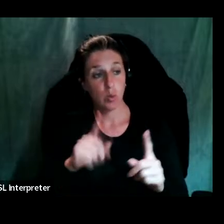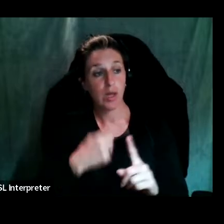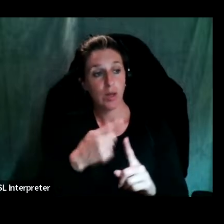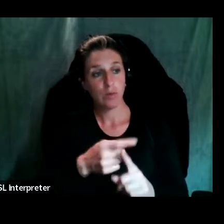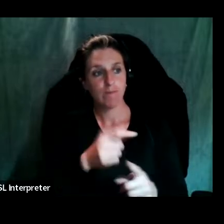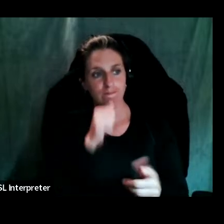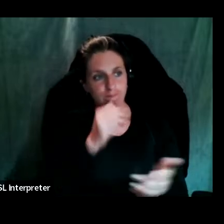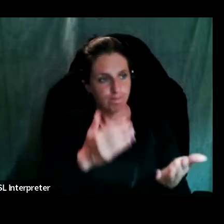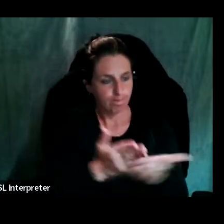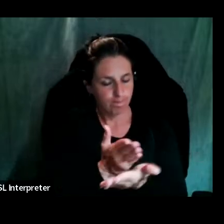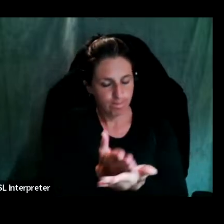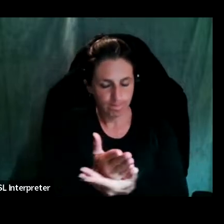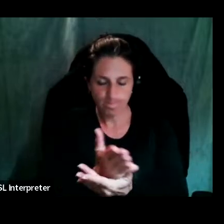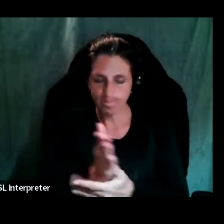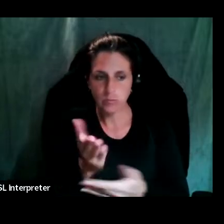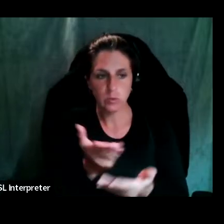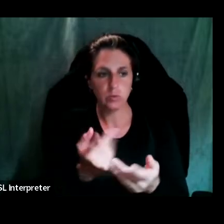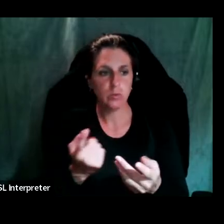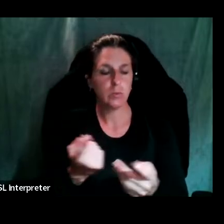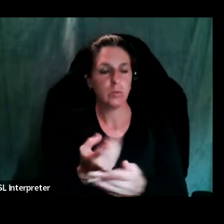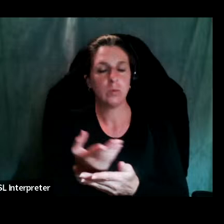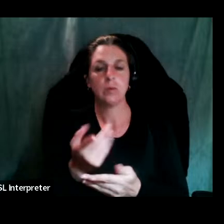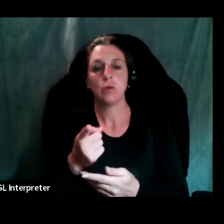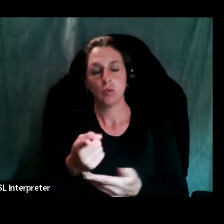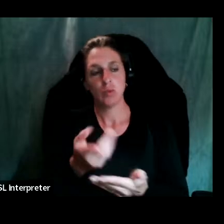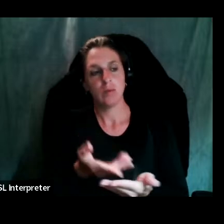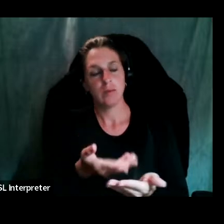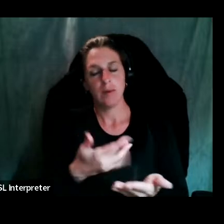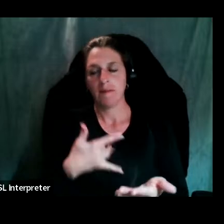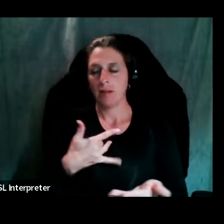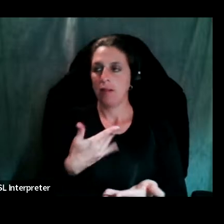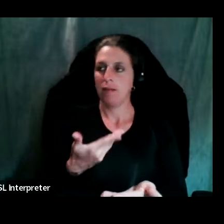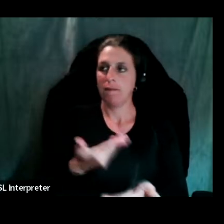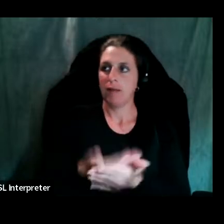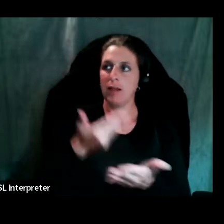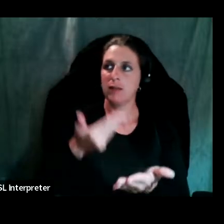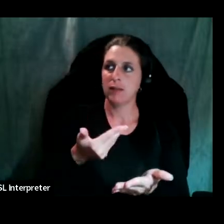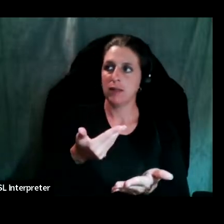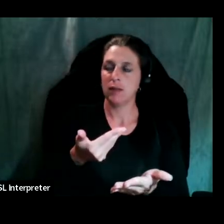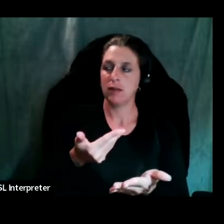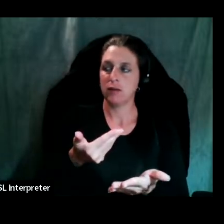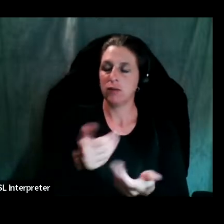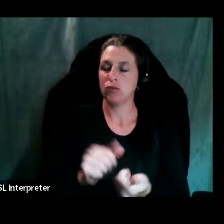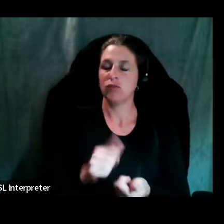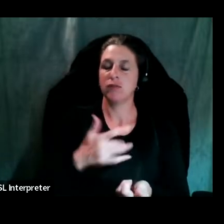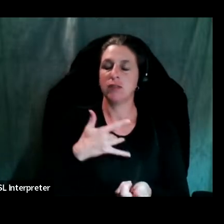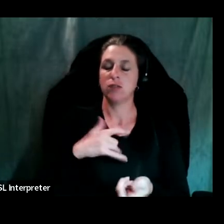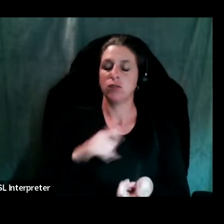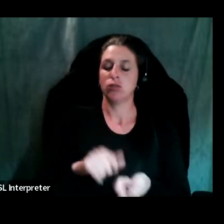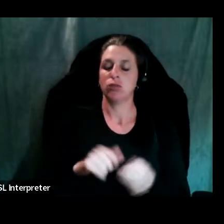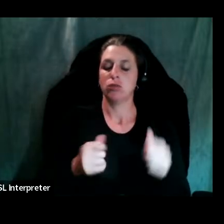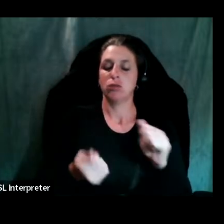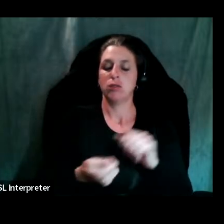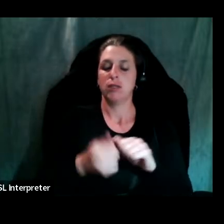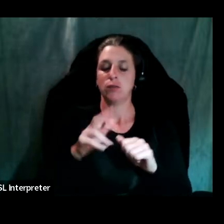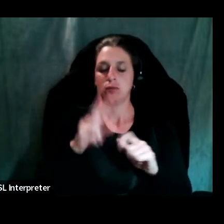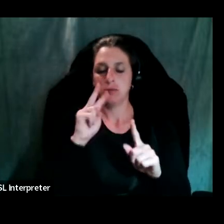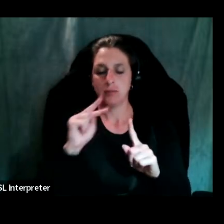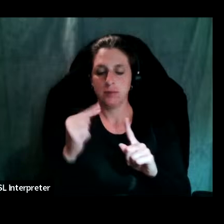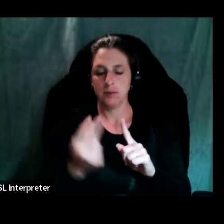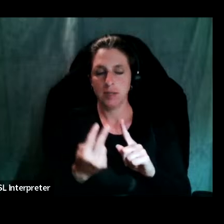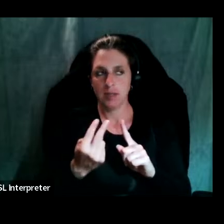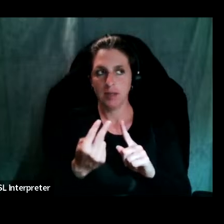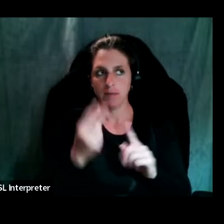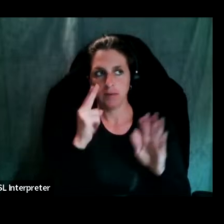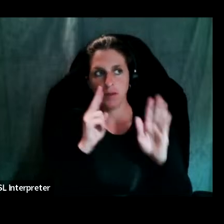something and you are validated, it changes everything, your perspective, your outlook. You